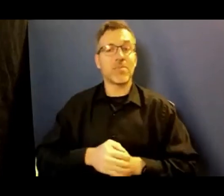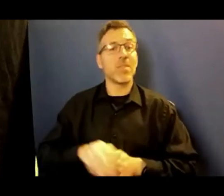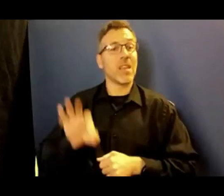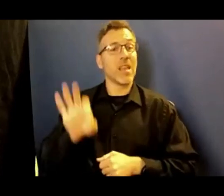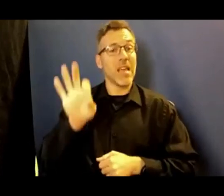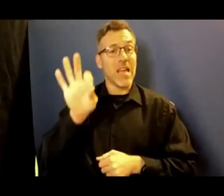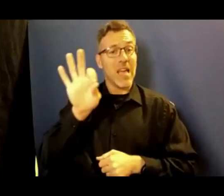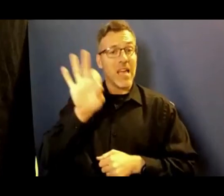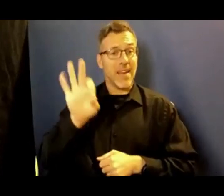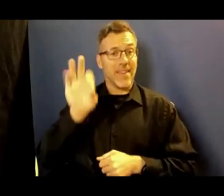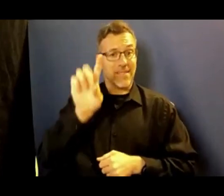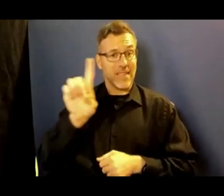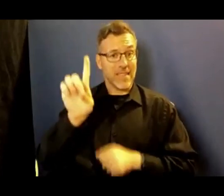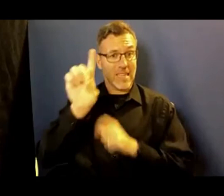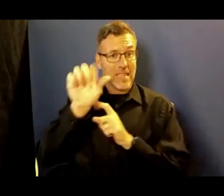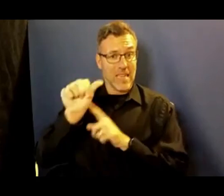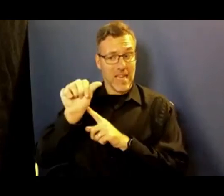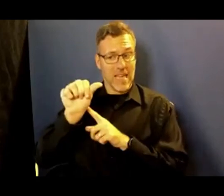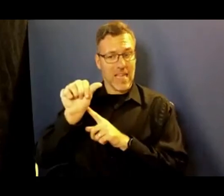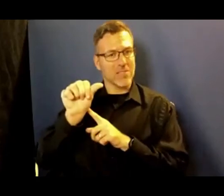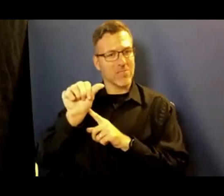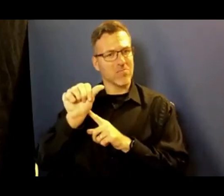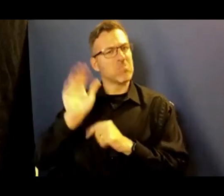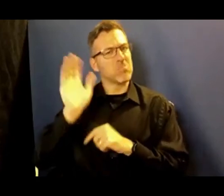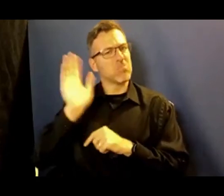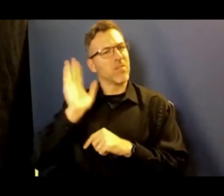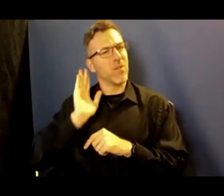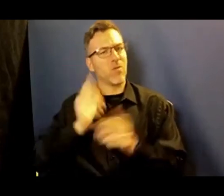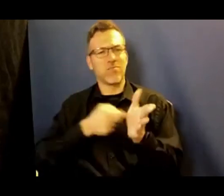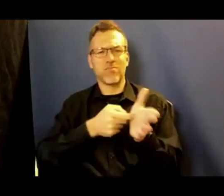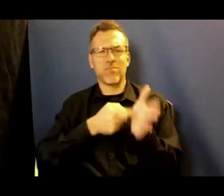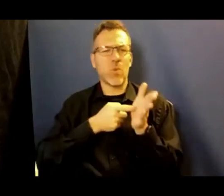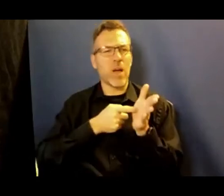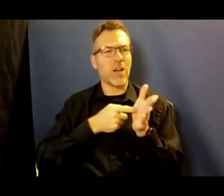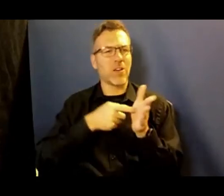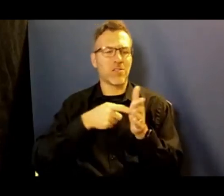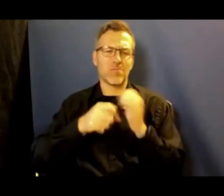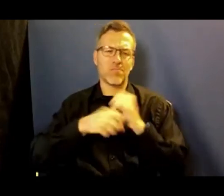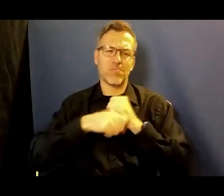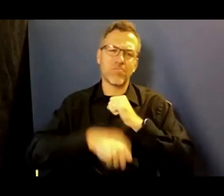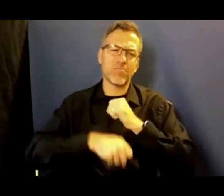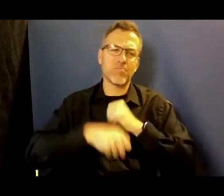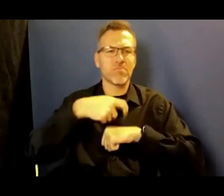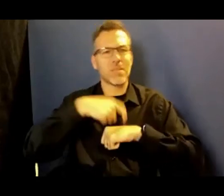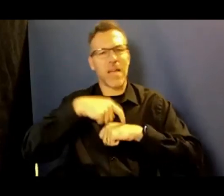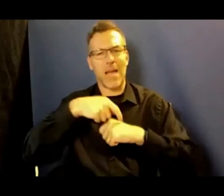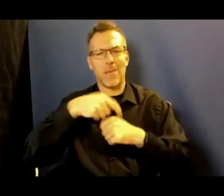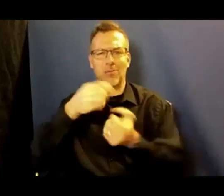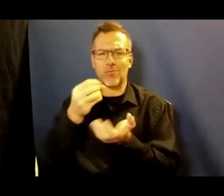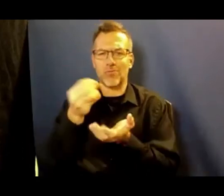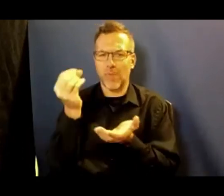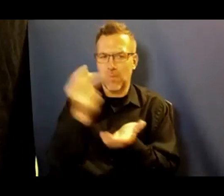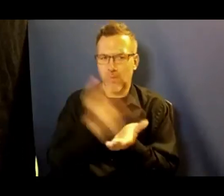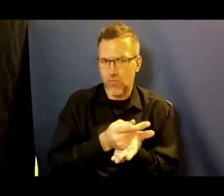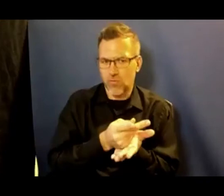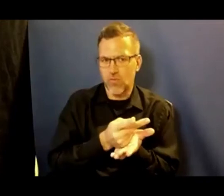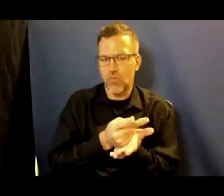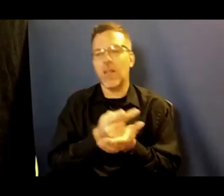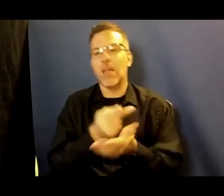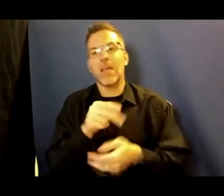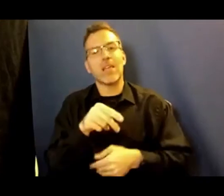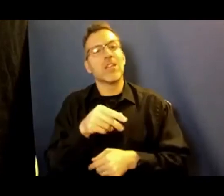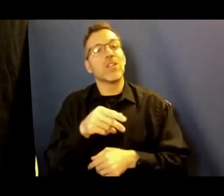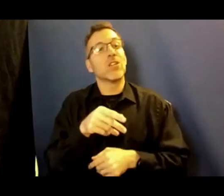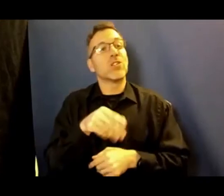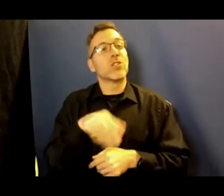long time, not because it necessarily took that long, but it took the number of hours and they didn't have the number of employees